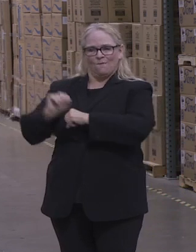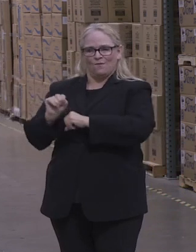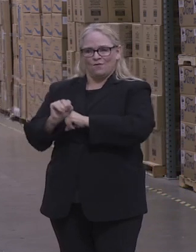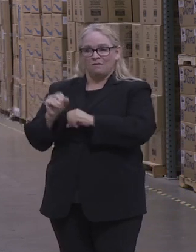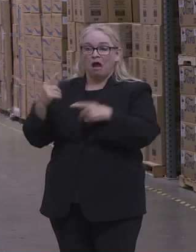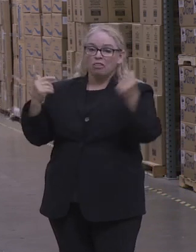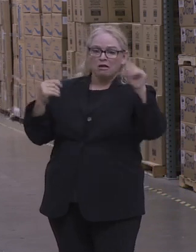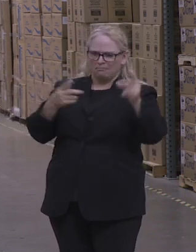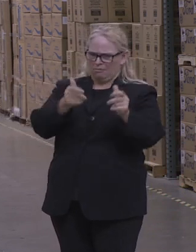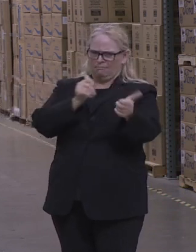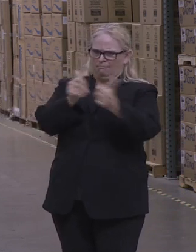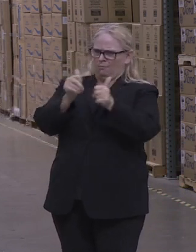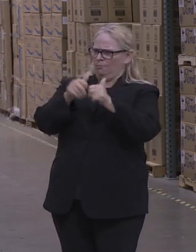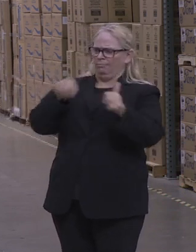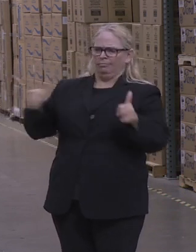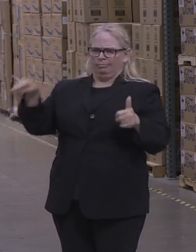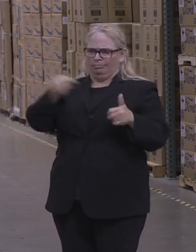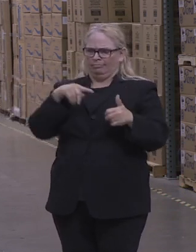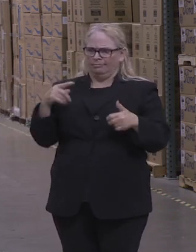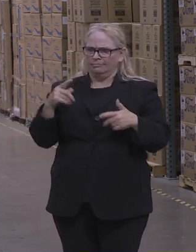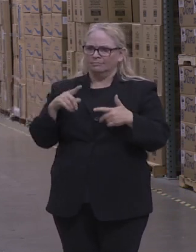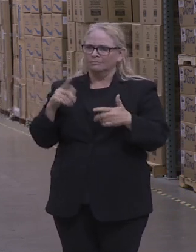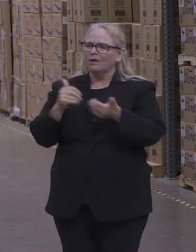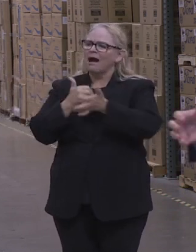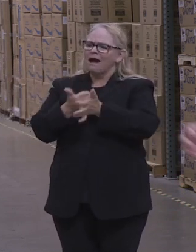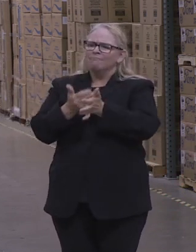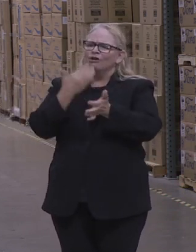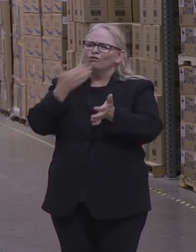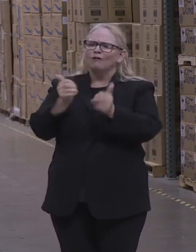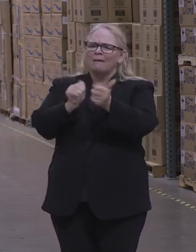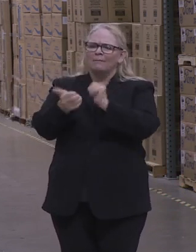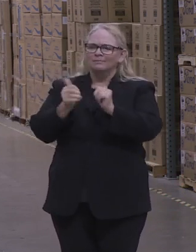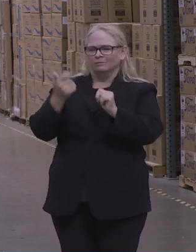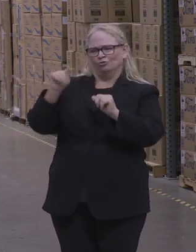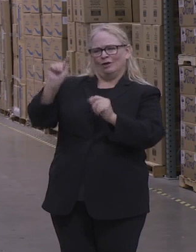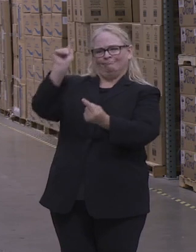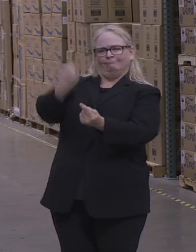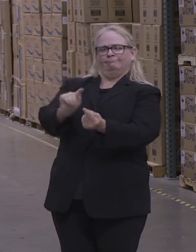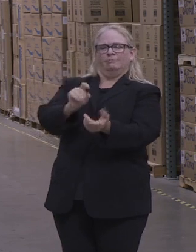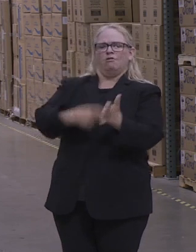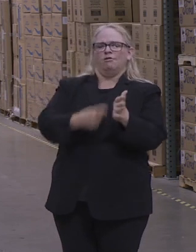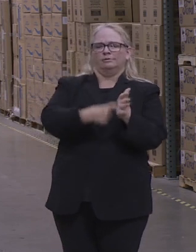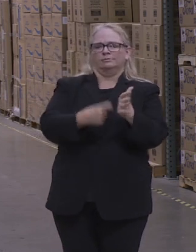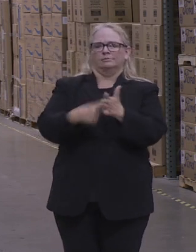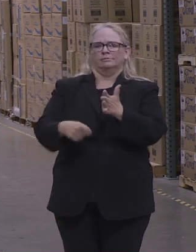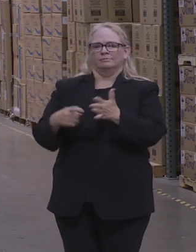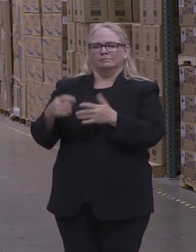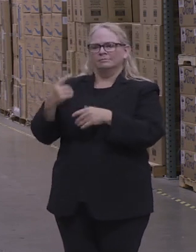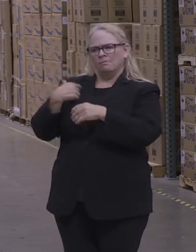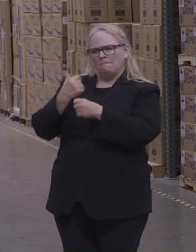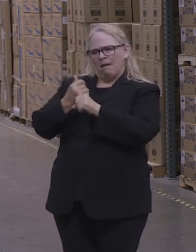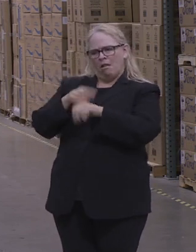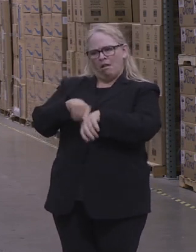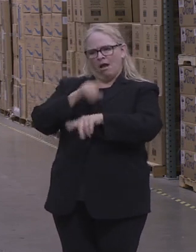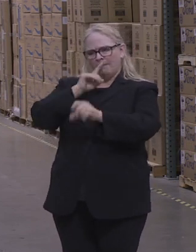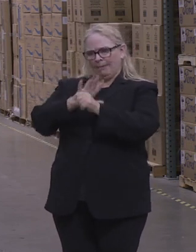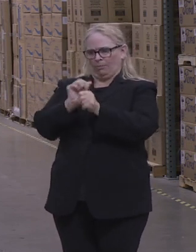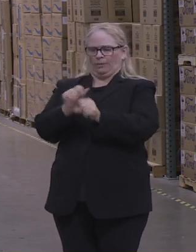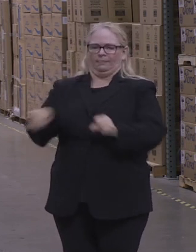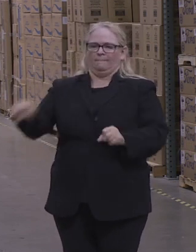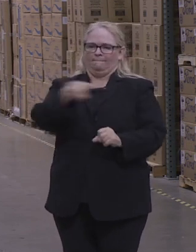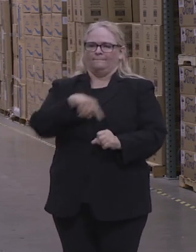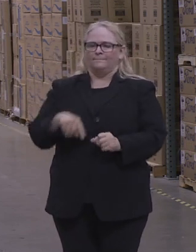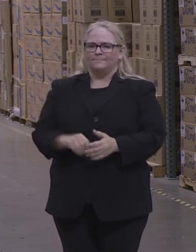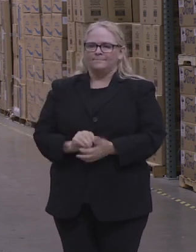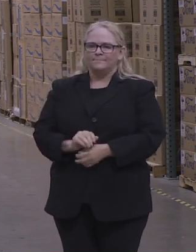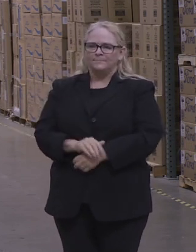compete to get those lower prices so that we can make some longer-term commitments. Full disclosure, we